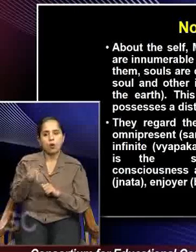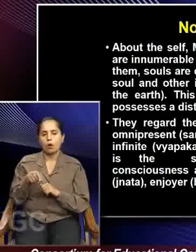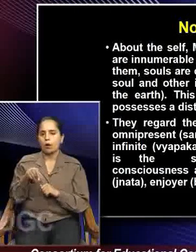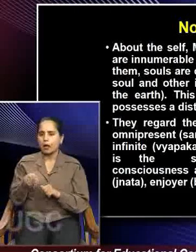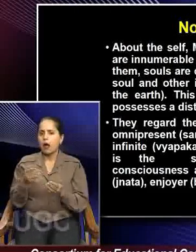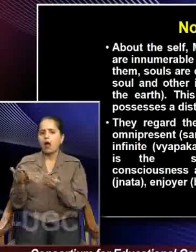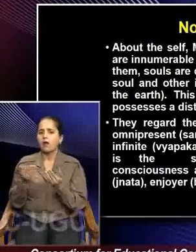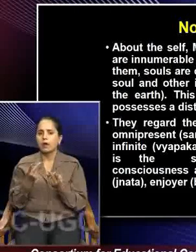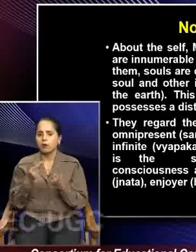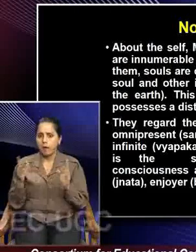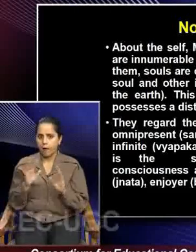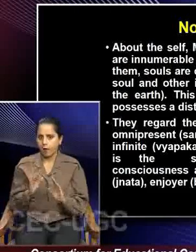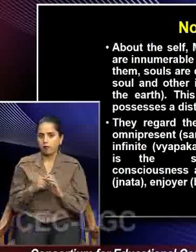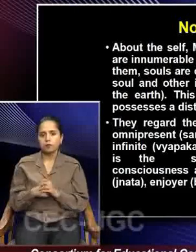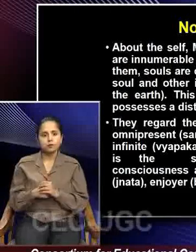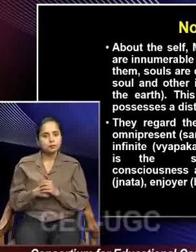omnipresent,